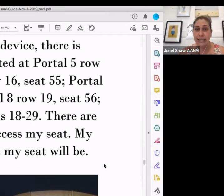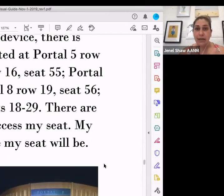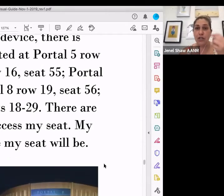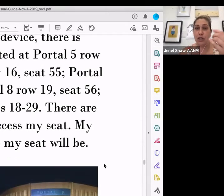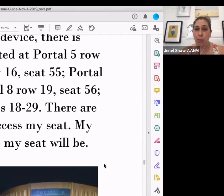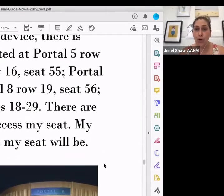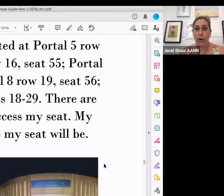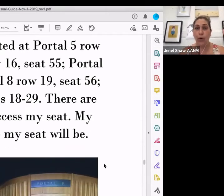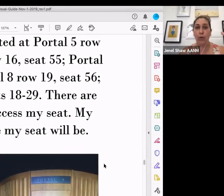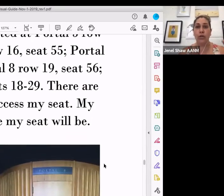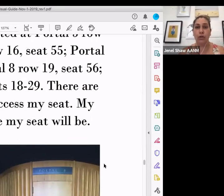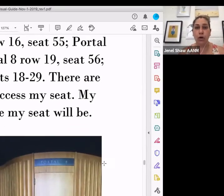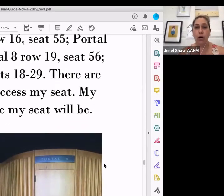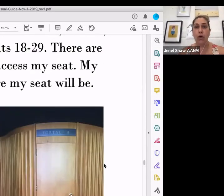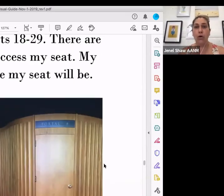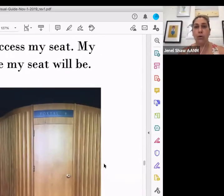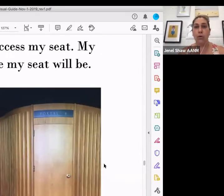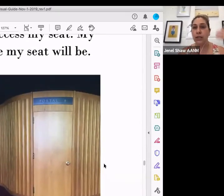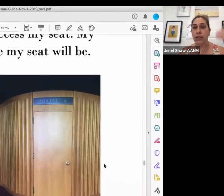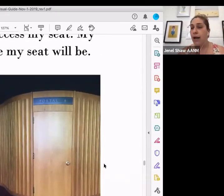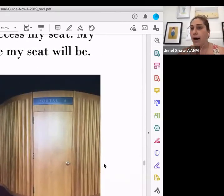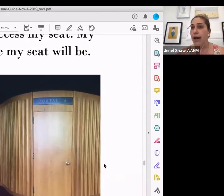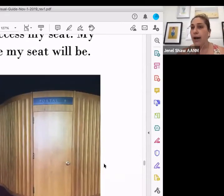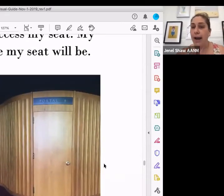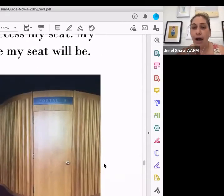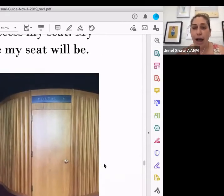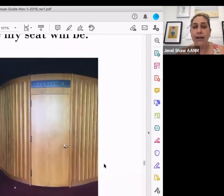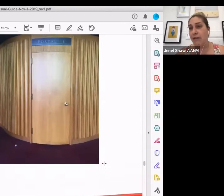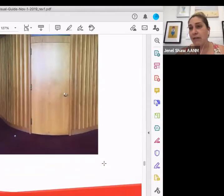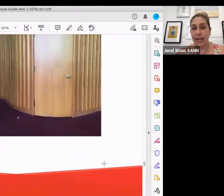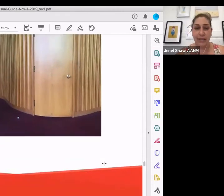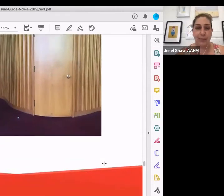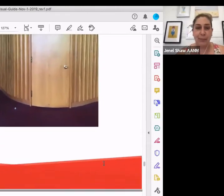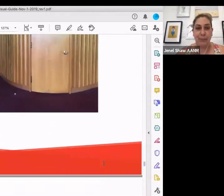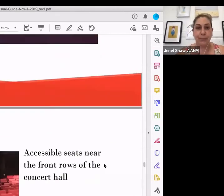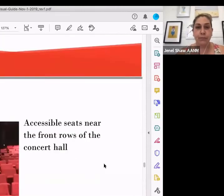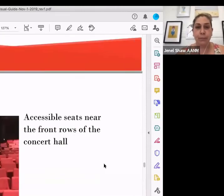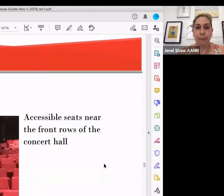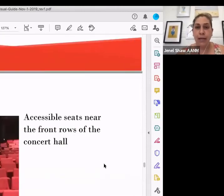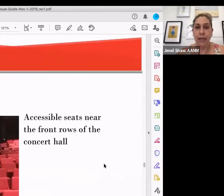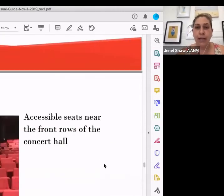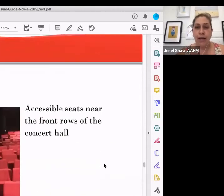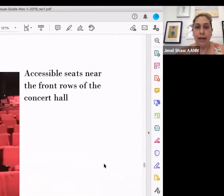seating is. It tells you the portals, the rows, and how to navigate.